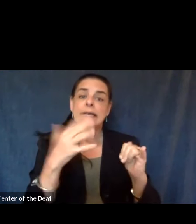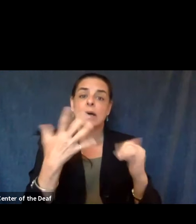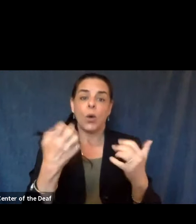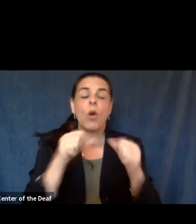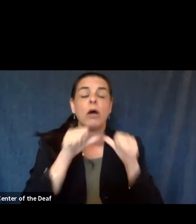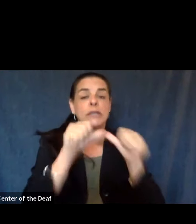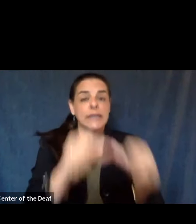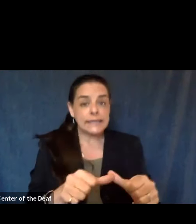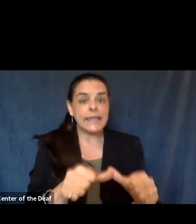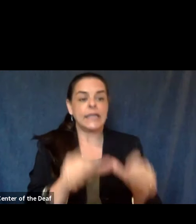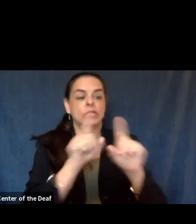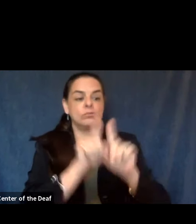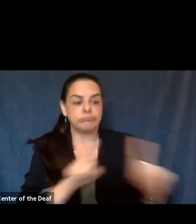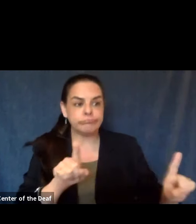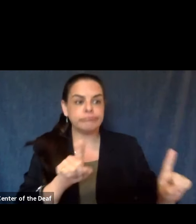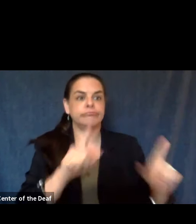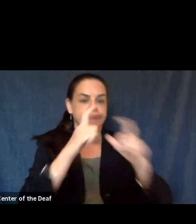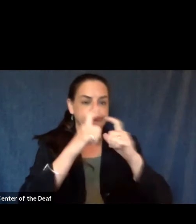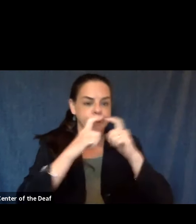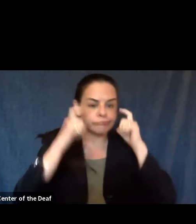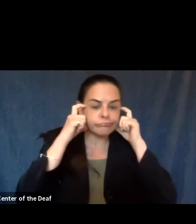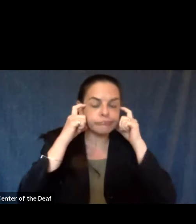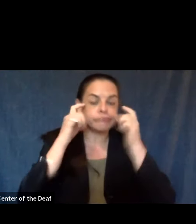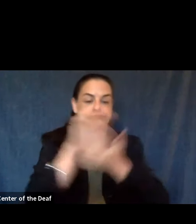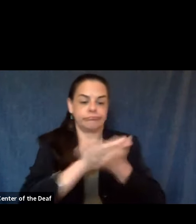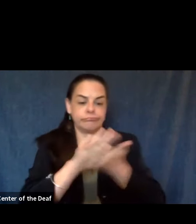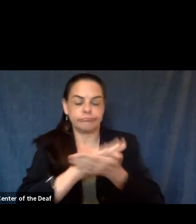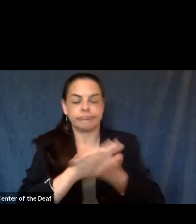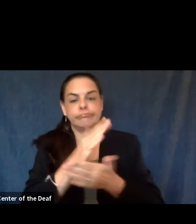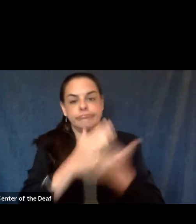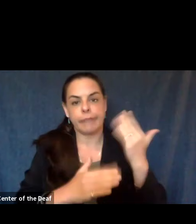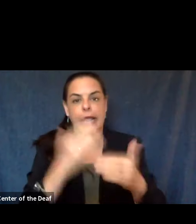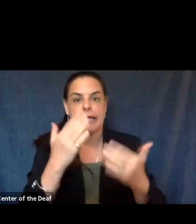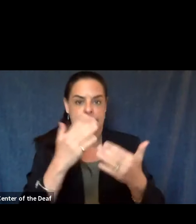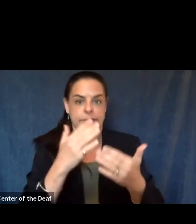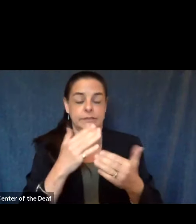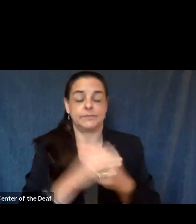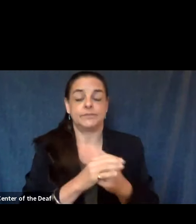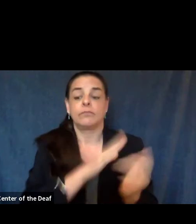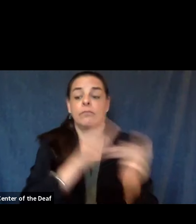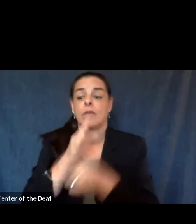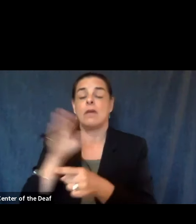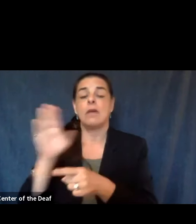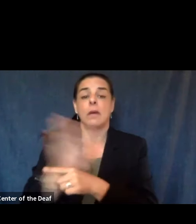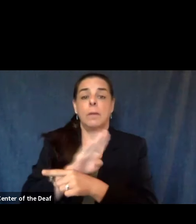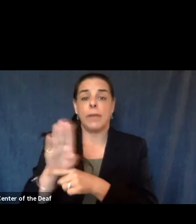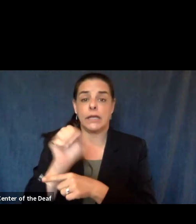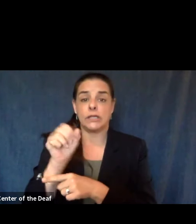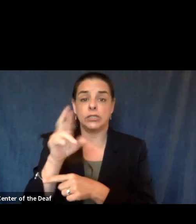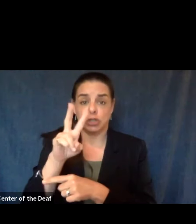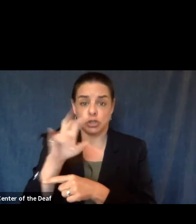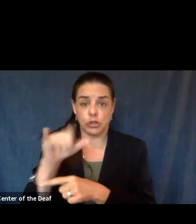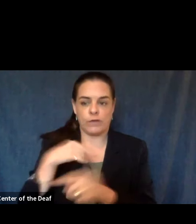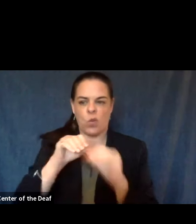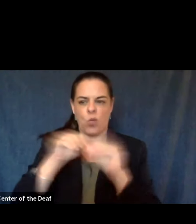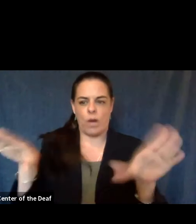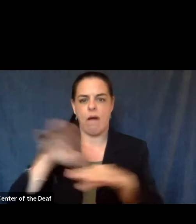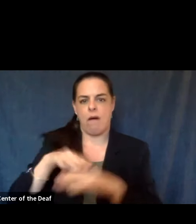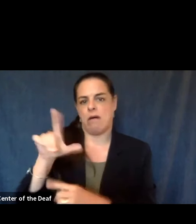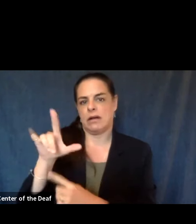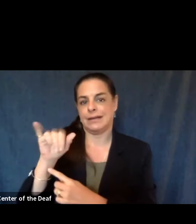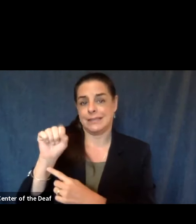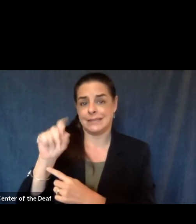public, sanitation, and physical distancing. On the business survey sent out through our listserv,